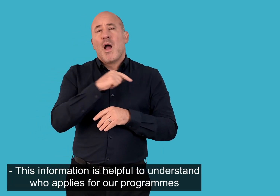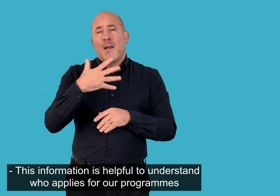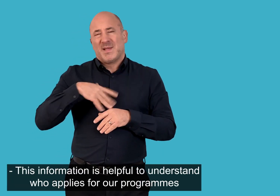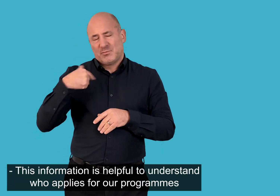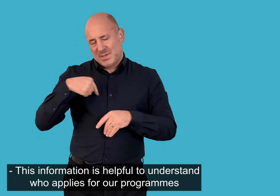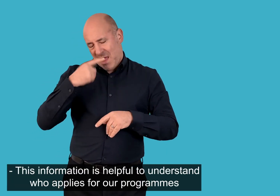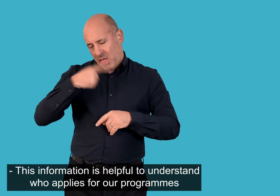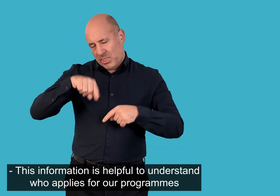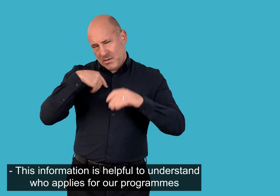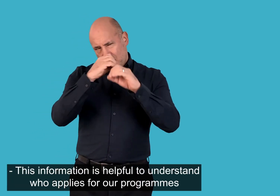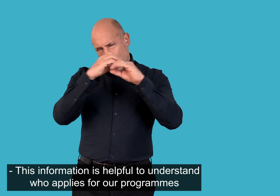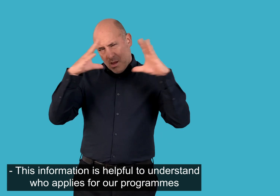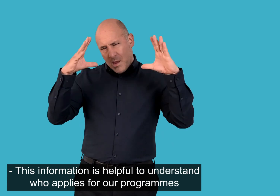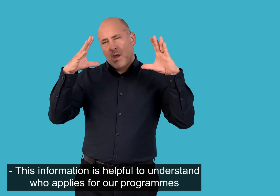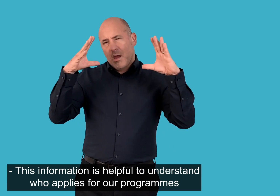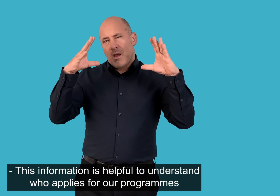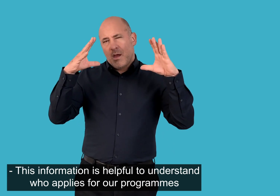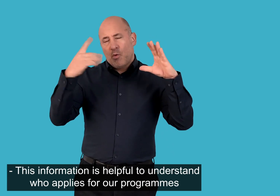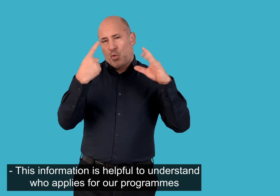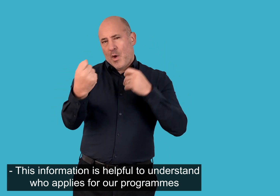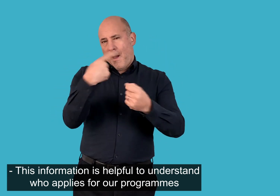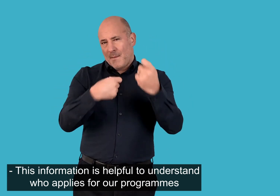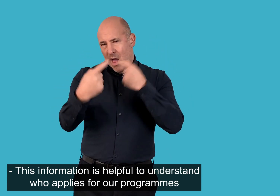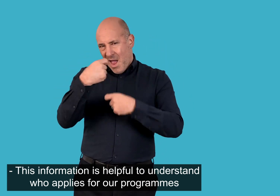to understand who applies for our programs